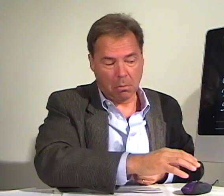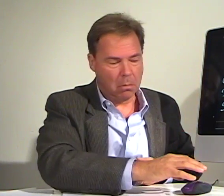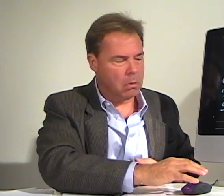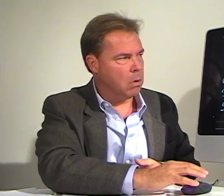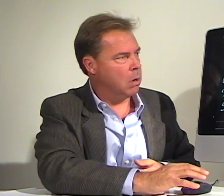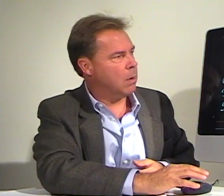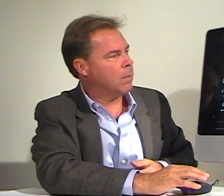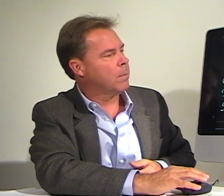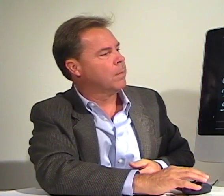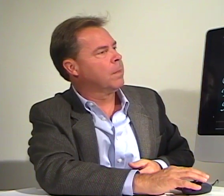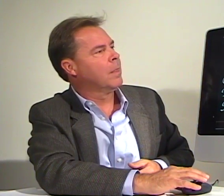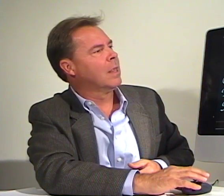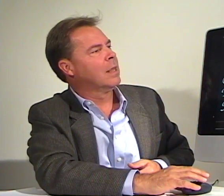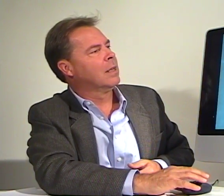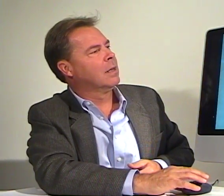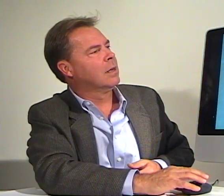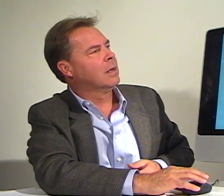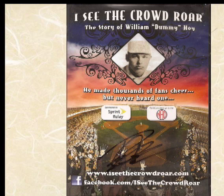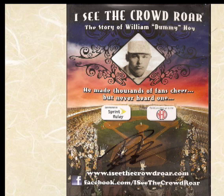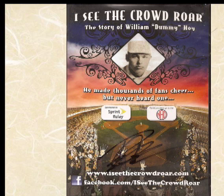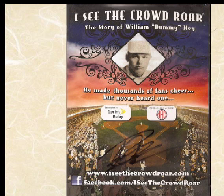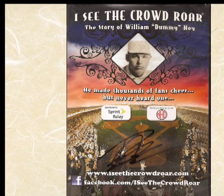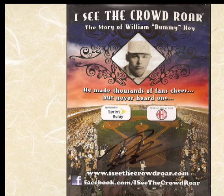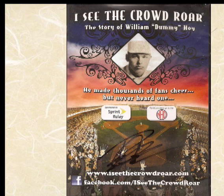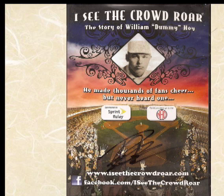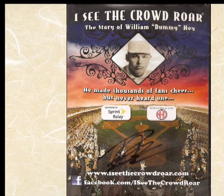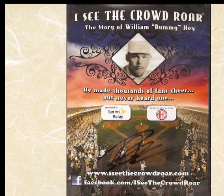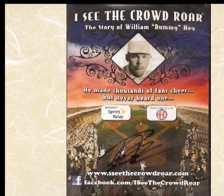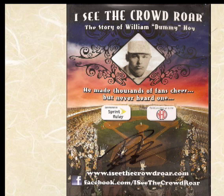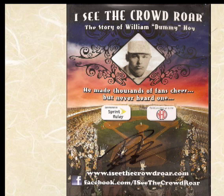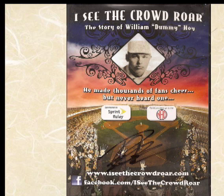for everybody to benefit, that was just a great idea.